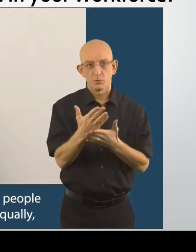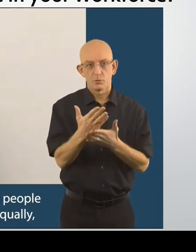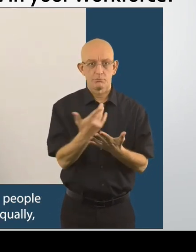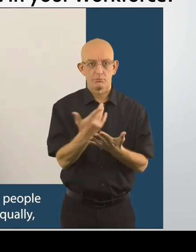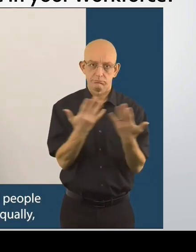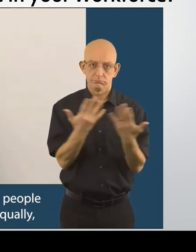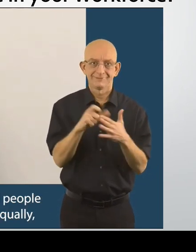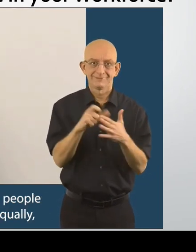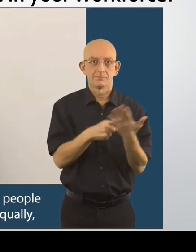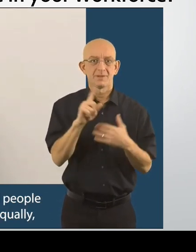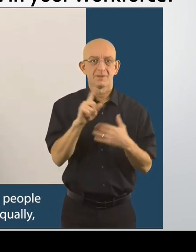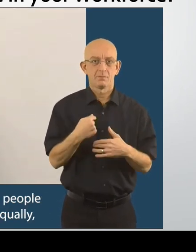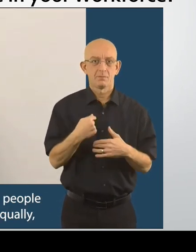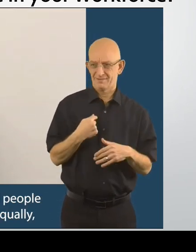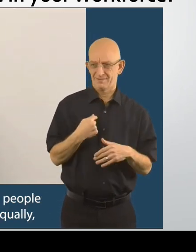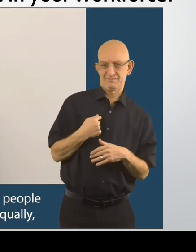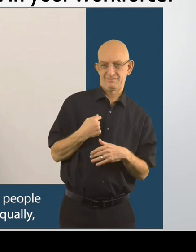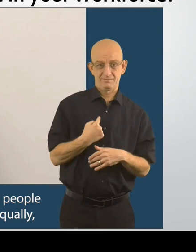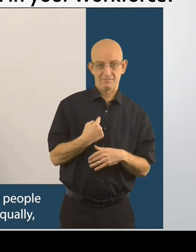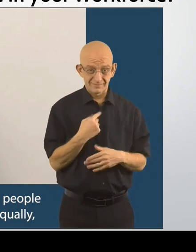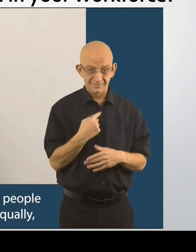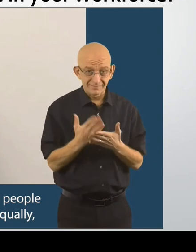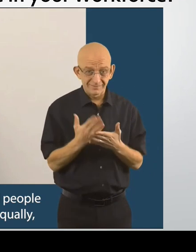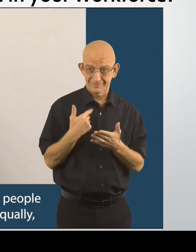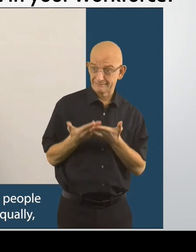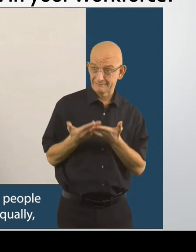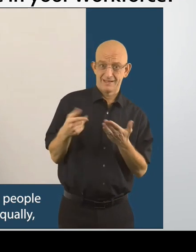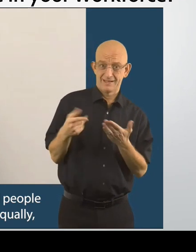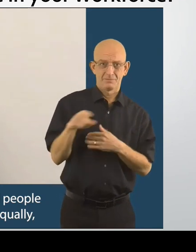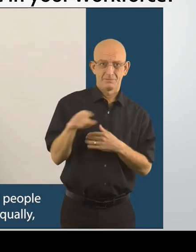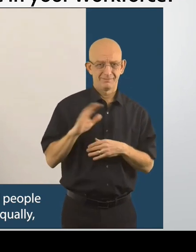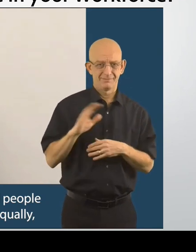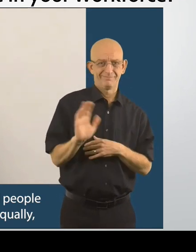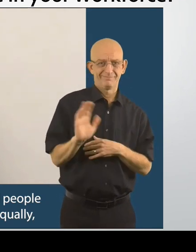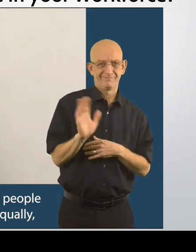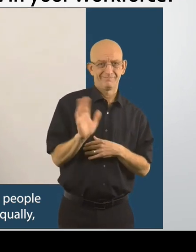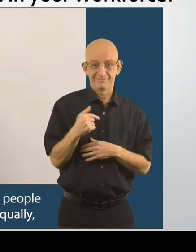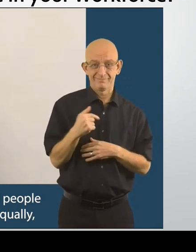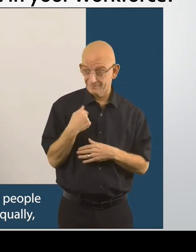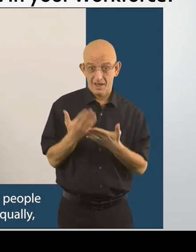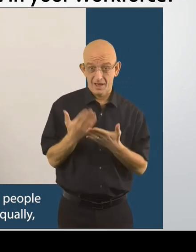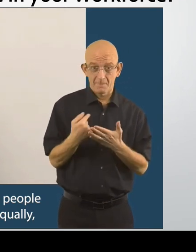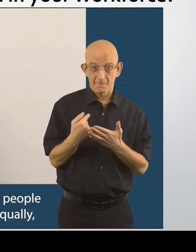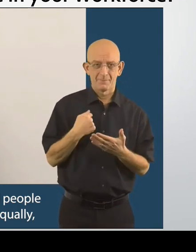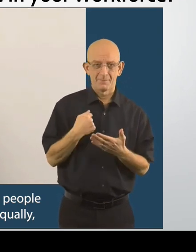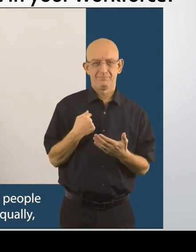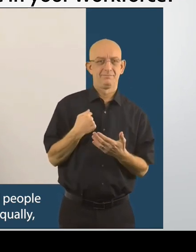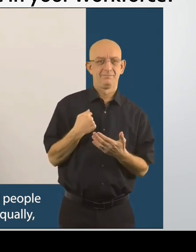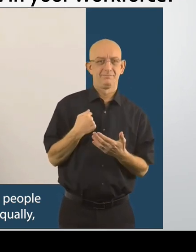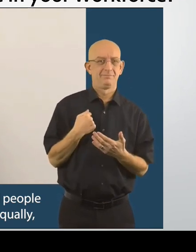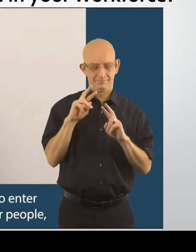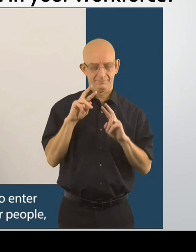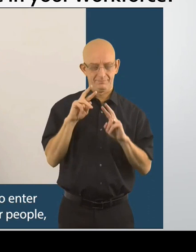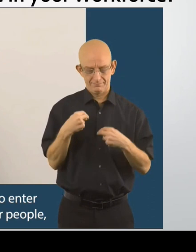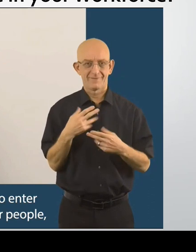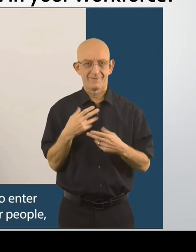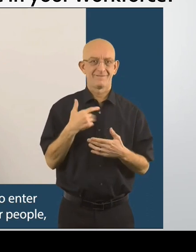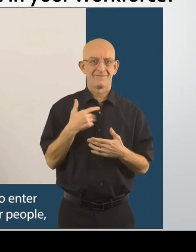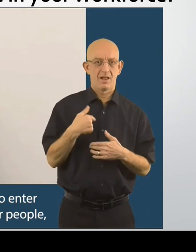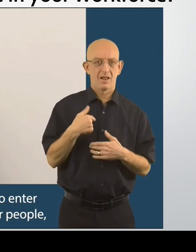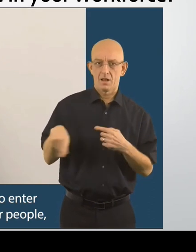partly because disabled people have not appreciated that they are equally,